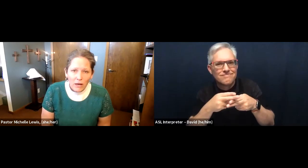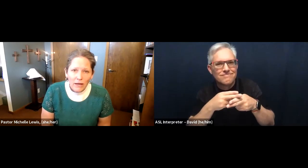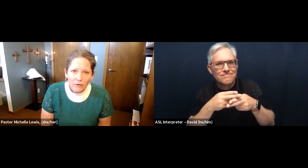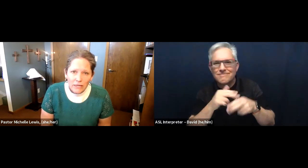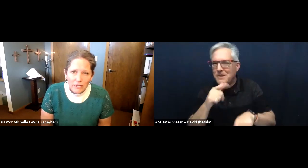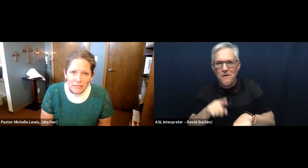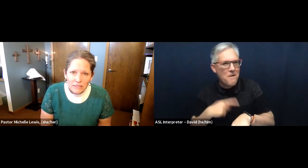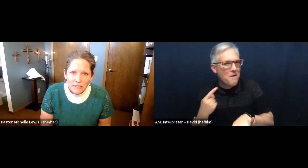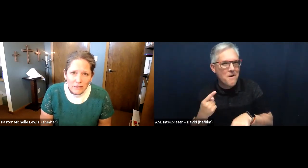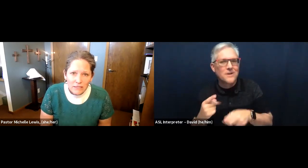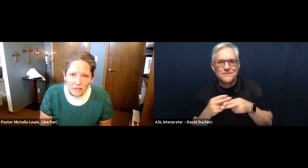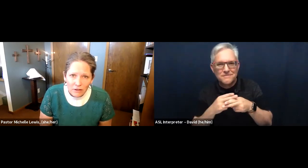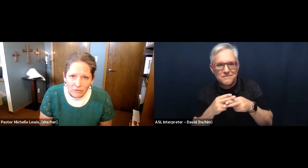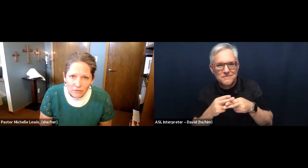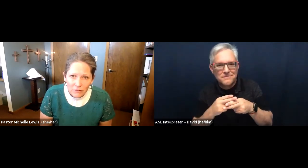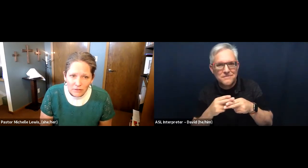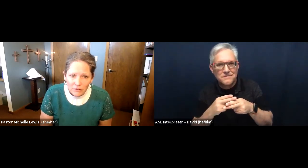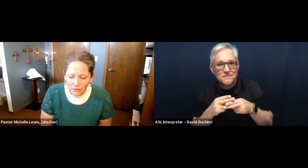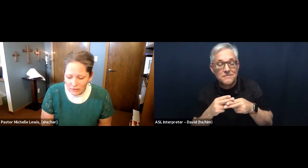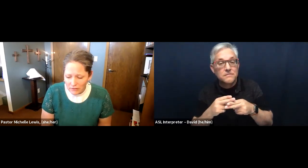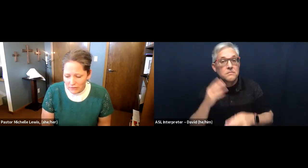for my grace is enough.